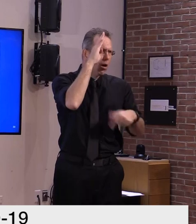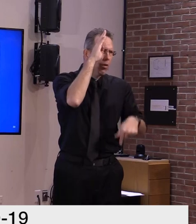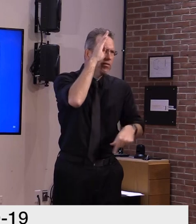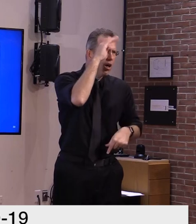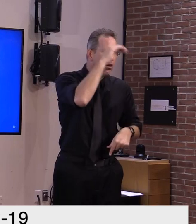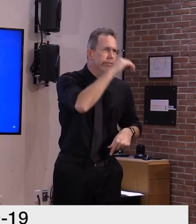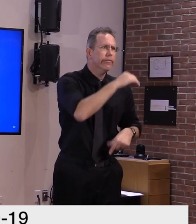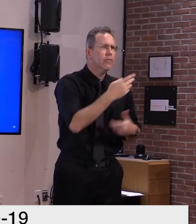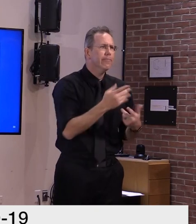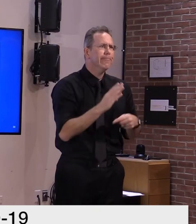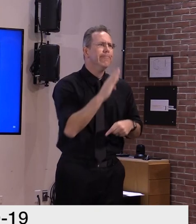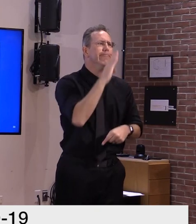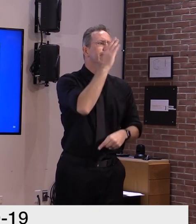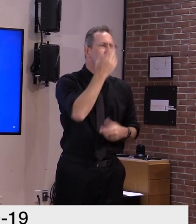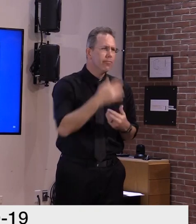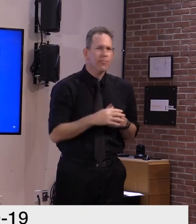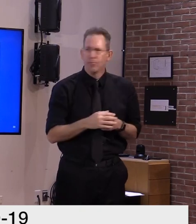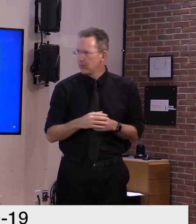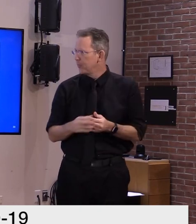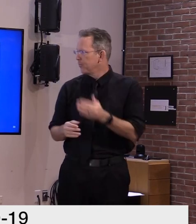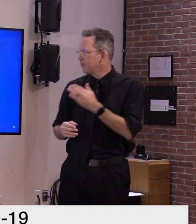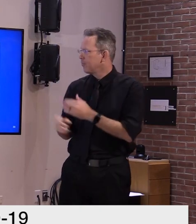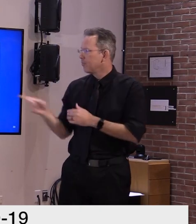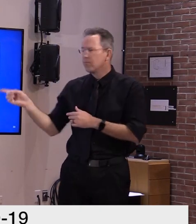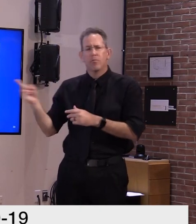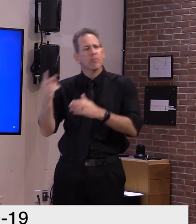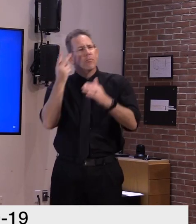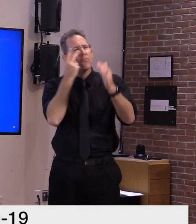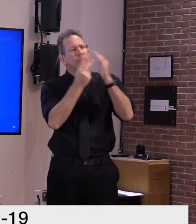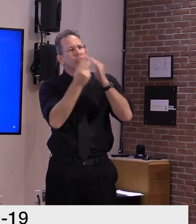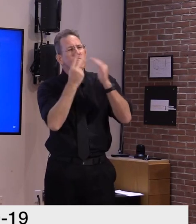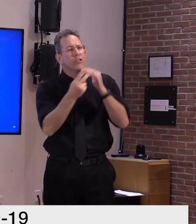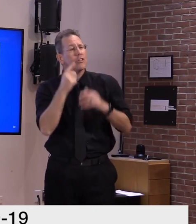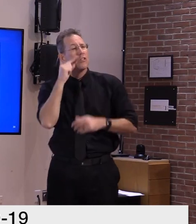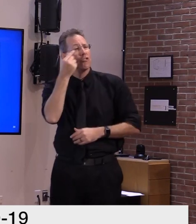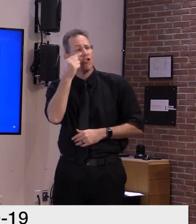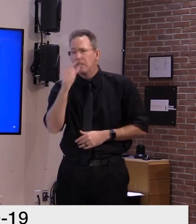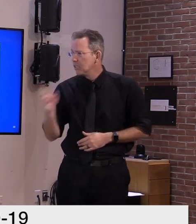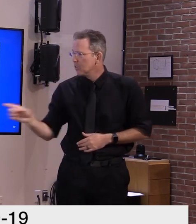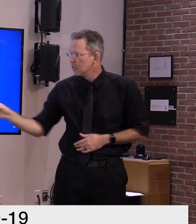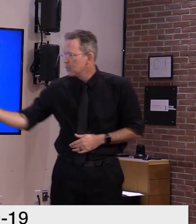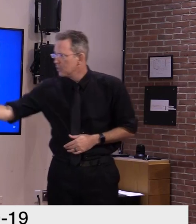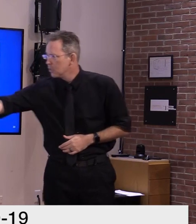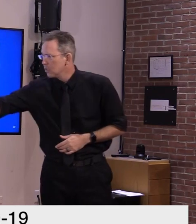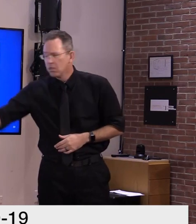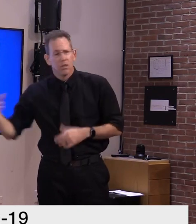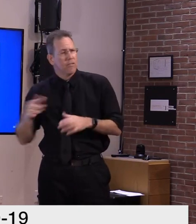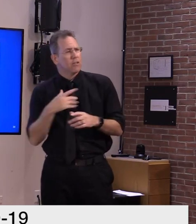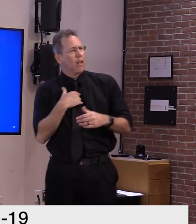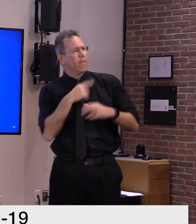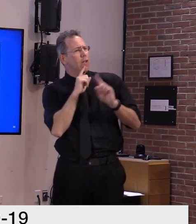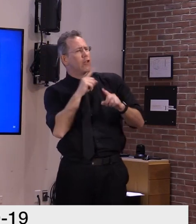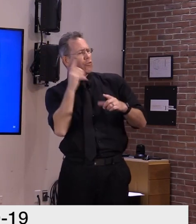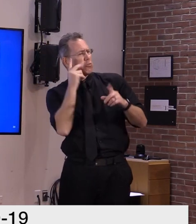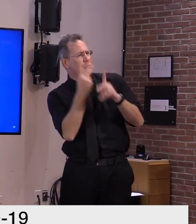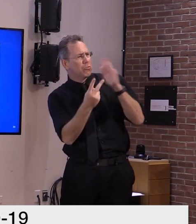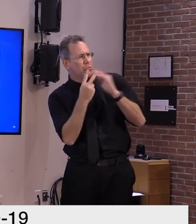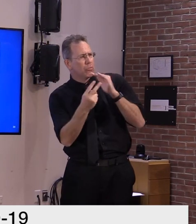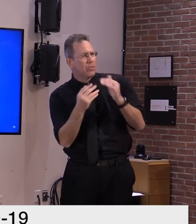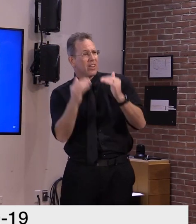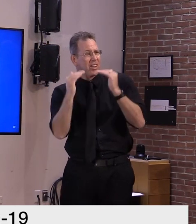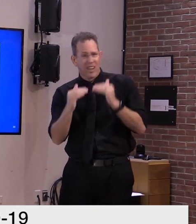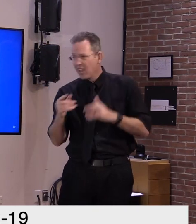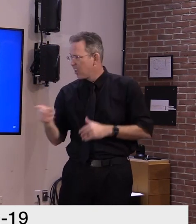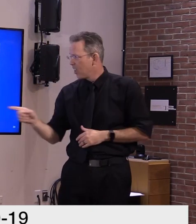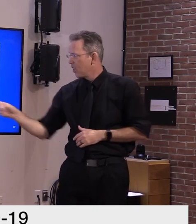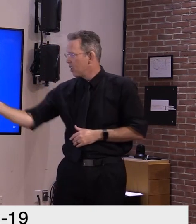last week, the forecast was quite dramatically different because we had seen such dramatic case growth and cases did seem to be trending up.